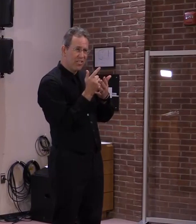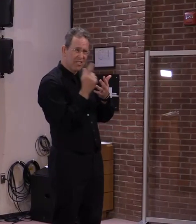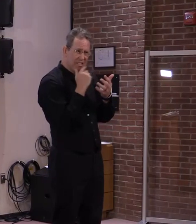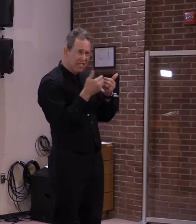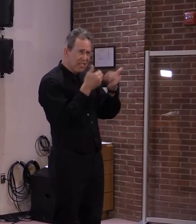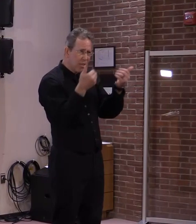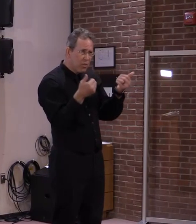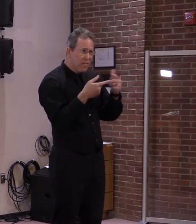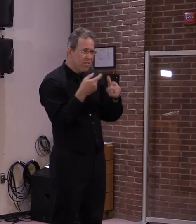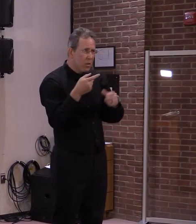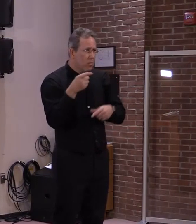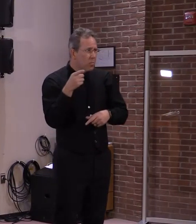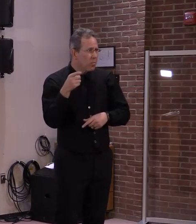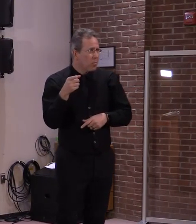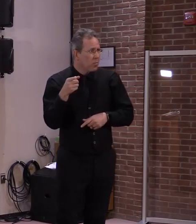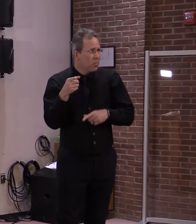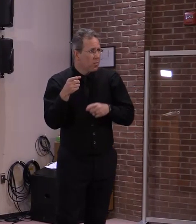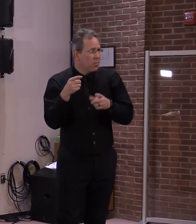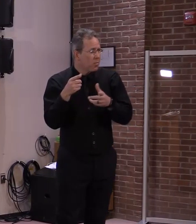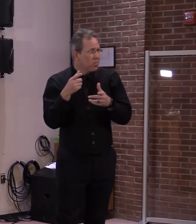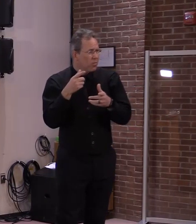out?